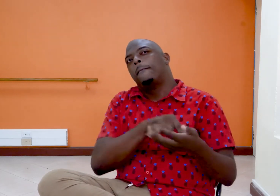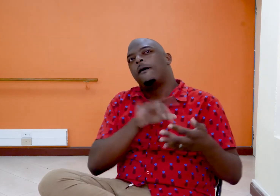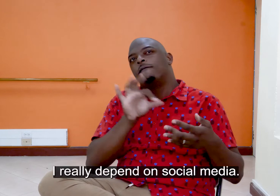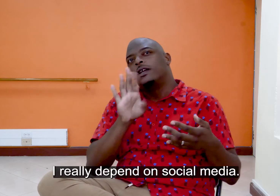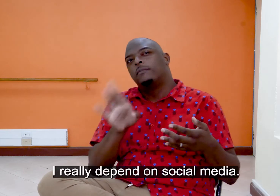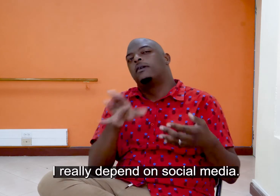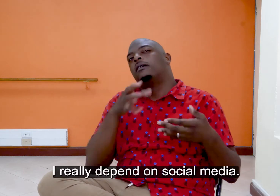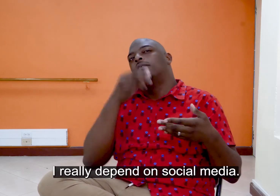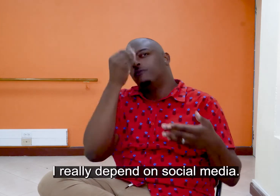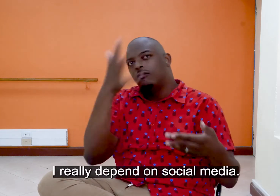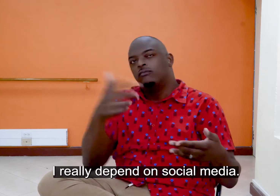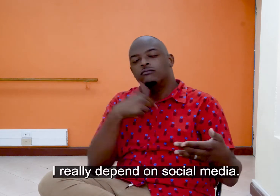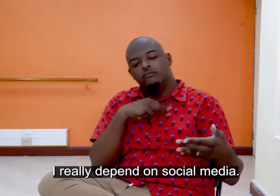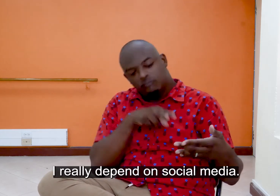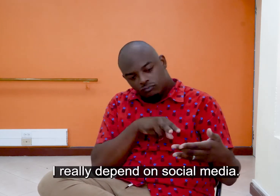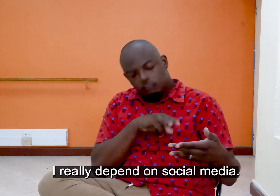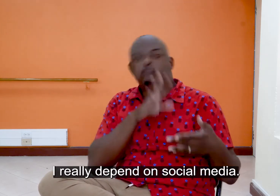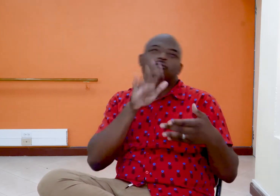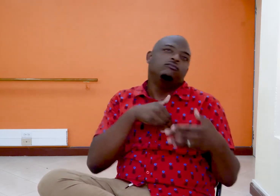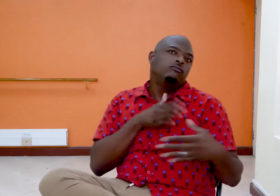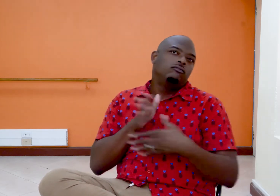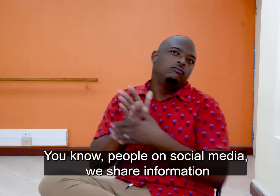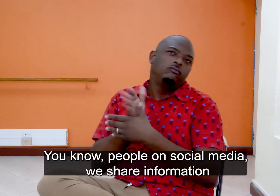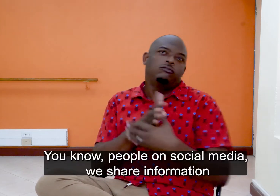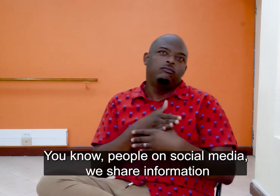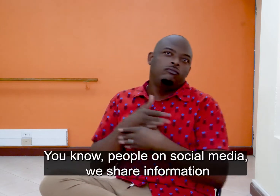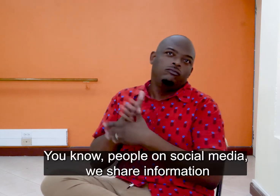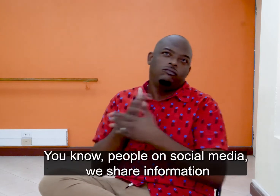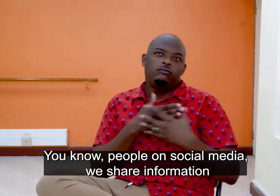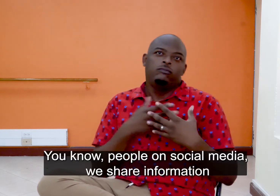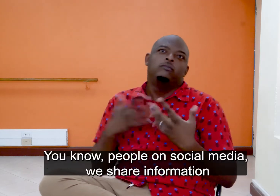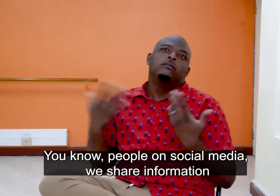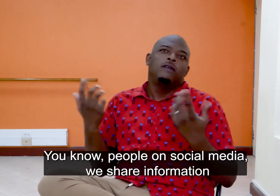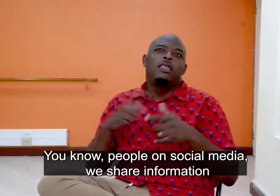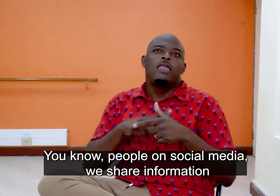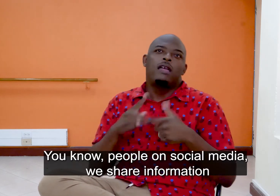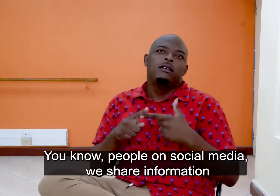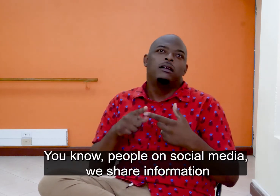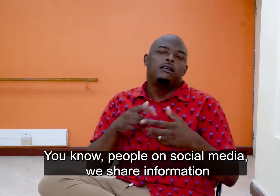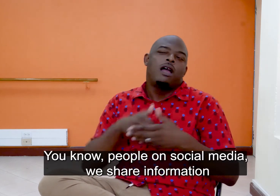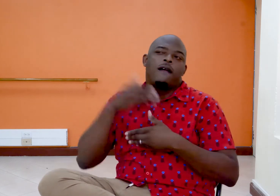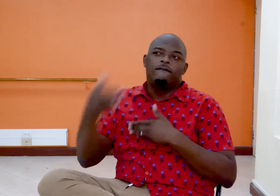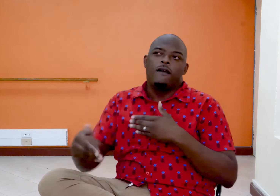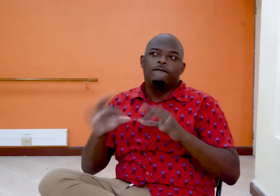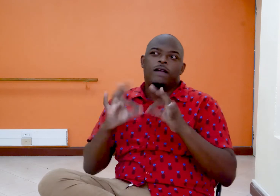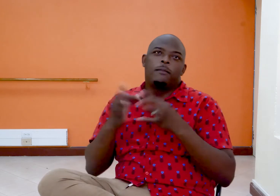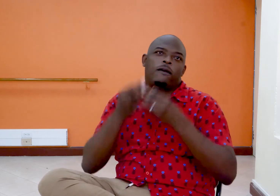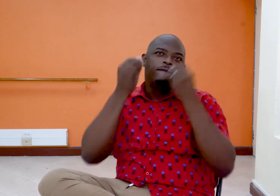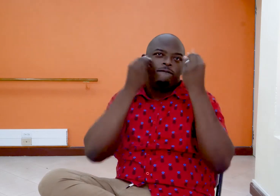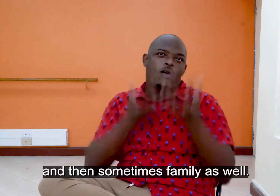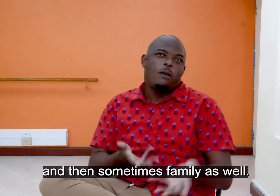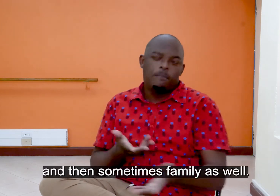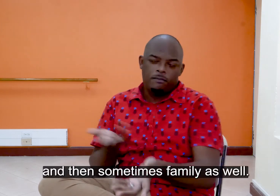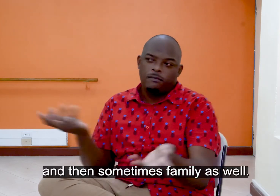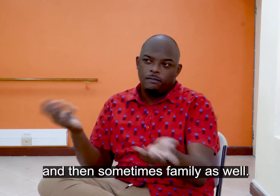I really depend on social media. You know, people on social media, we share information, and then sometimes